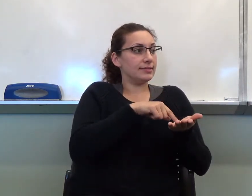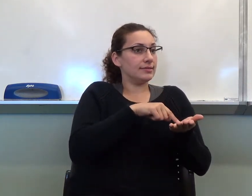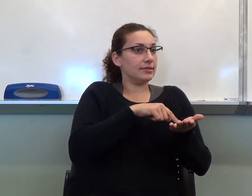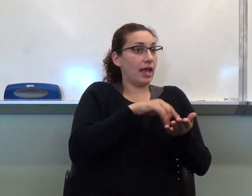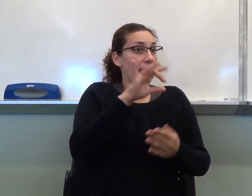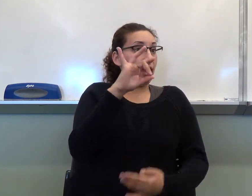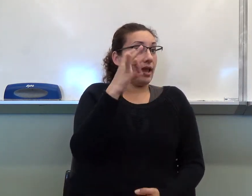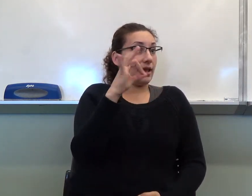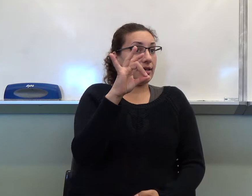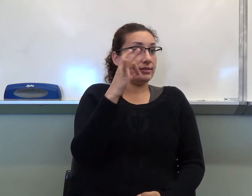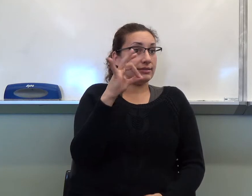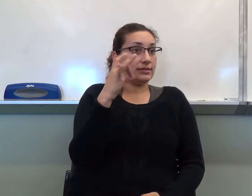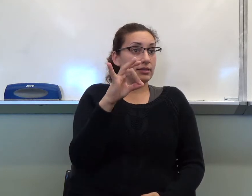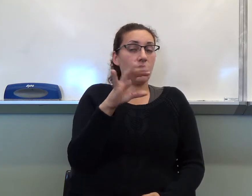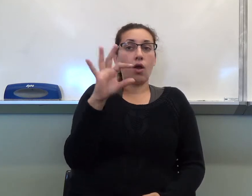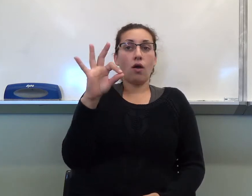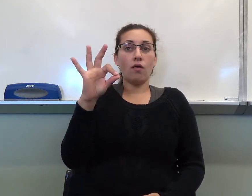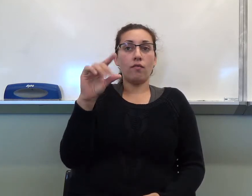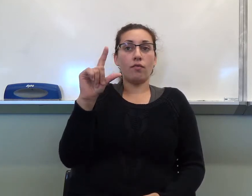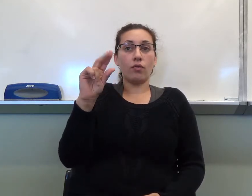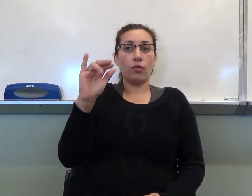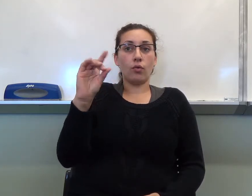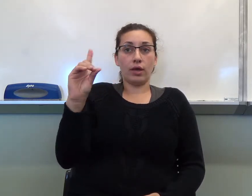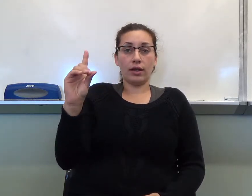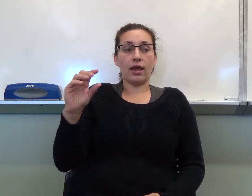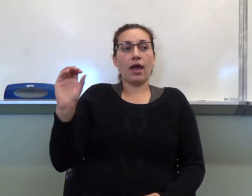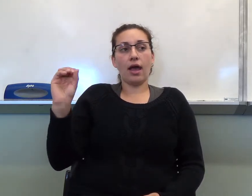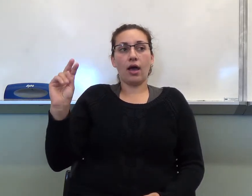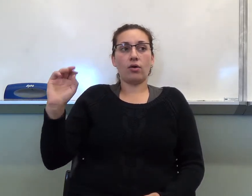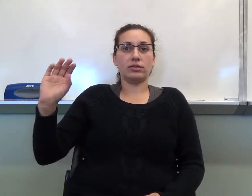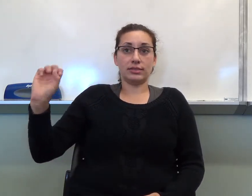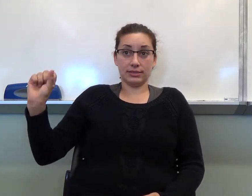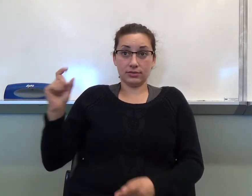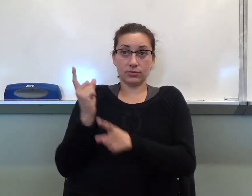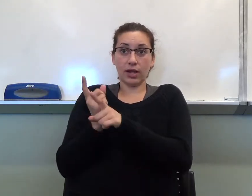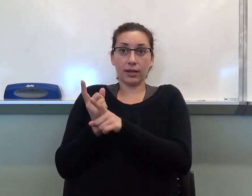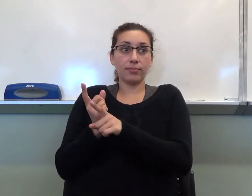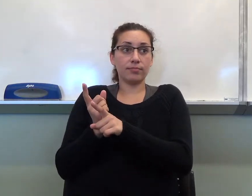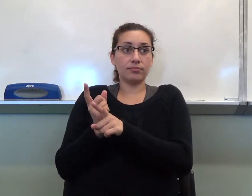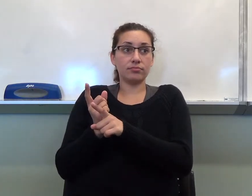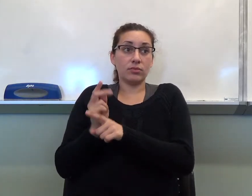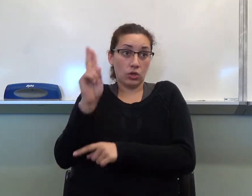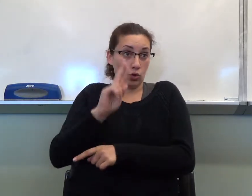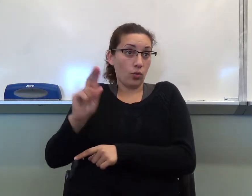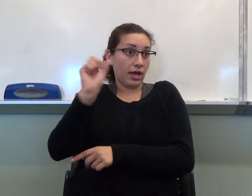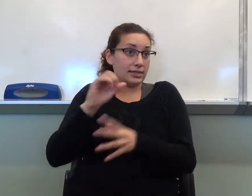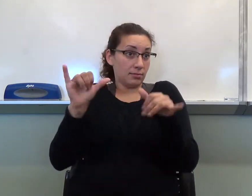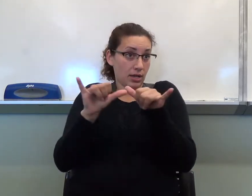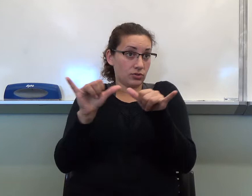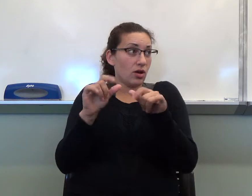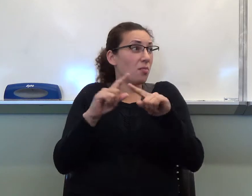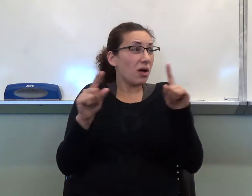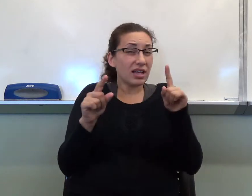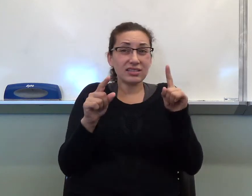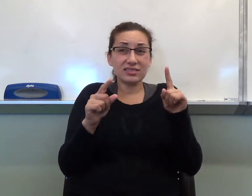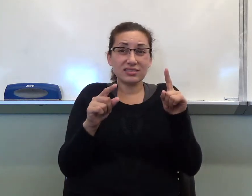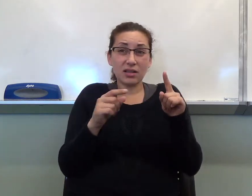18 fluid ounces. Okay, that's the U.S. customary measurement, right? But now, for some reason, with things like this, bottled